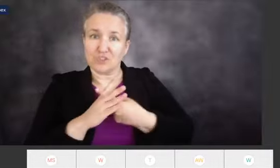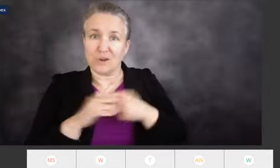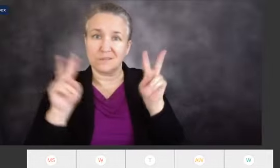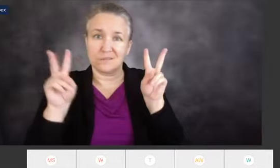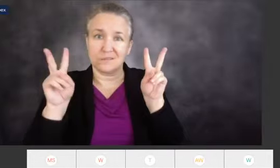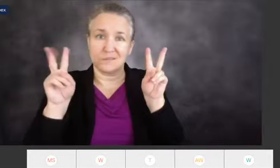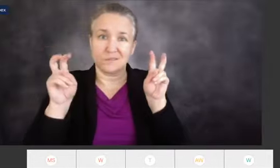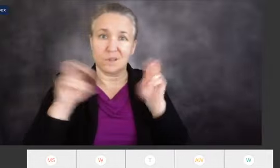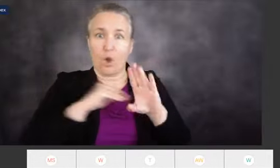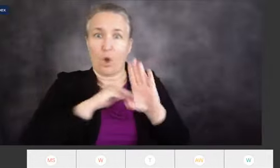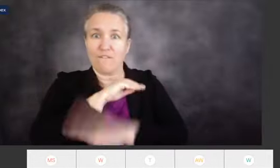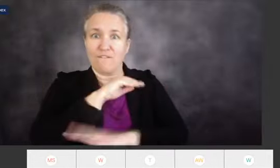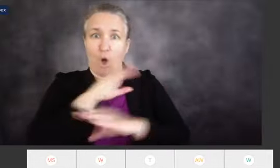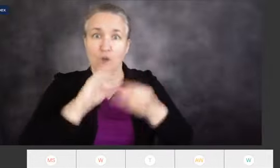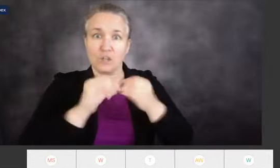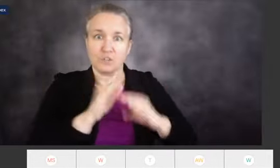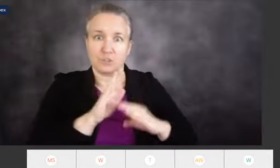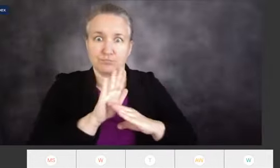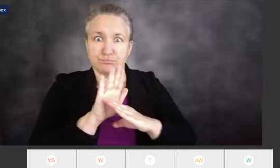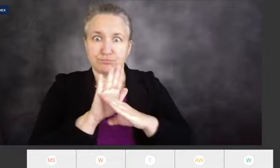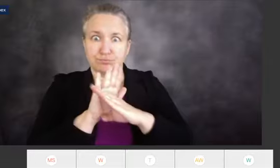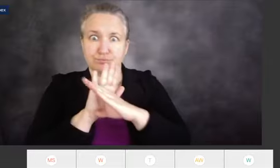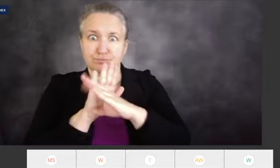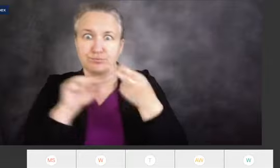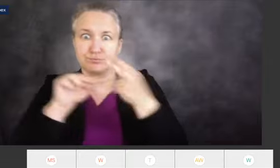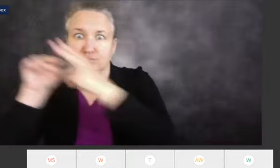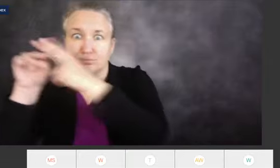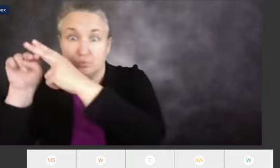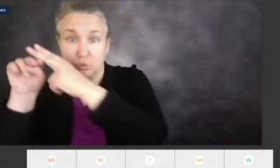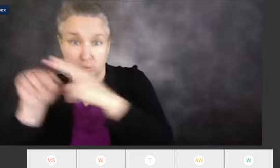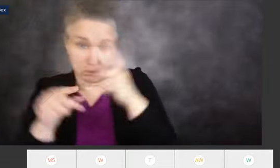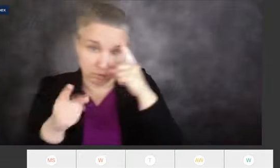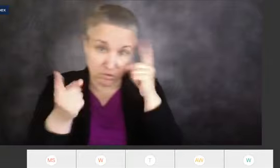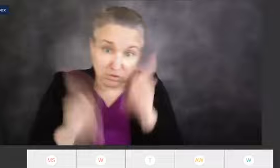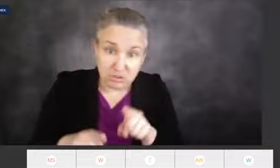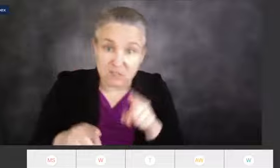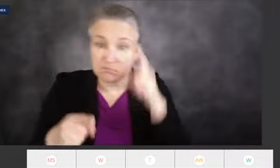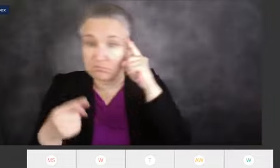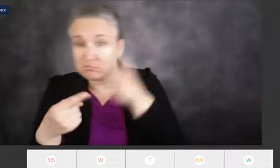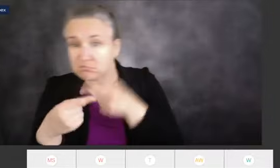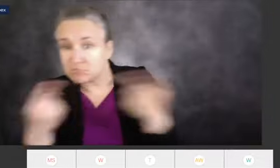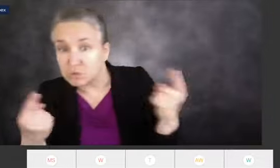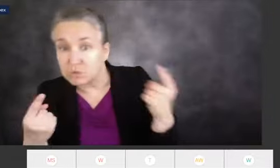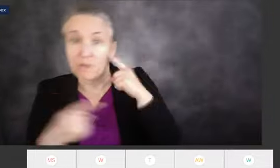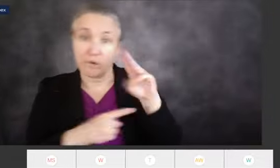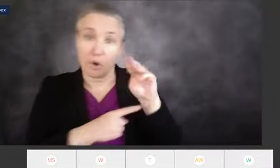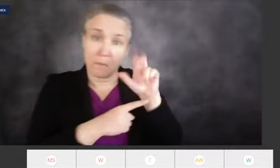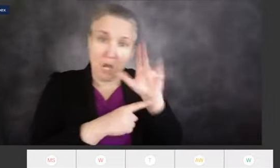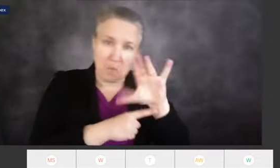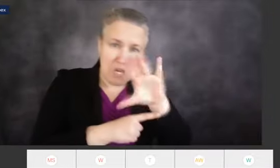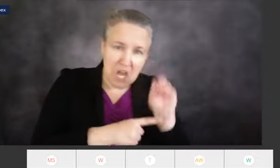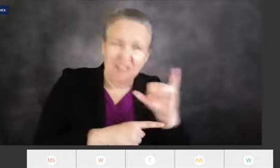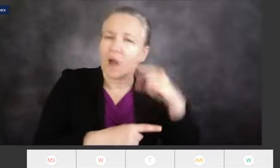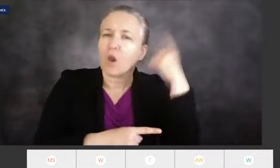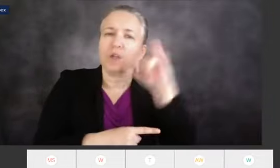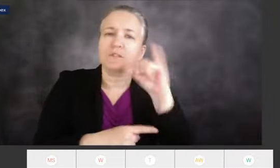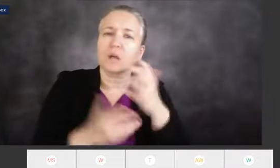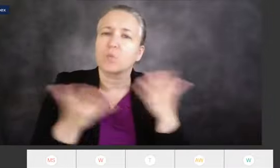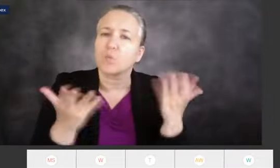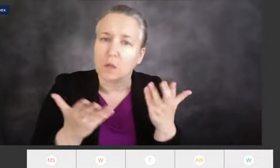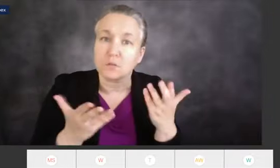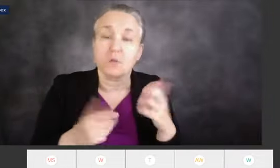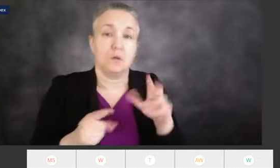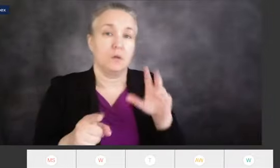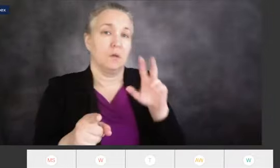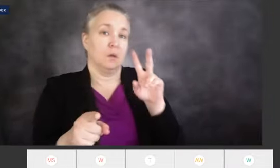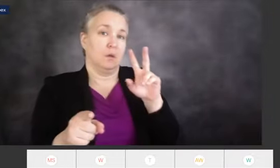fall resurgence. Do you agree with that? And can you explain what that might look like in Montgomery County? I do agree.